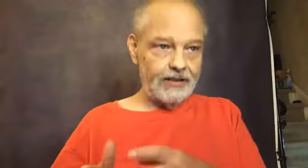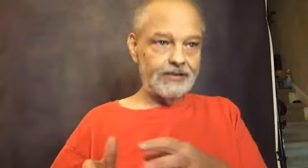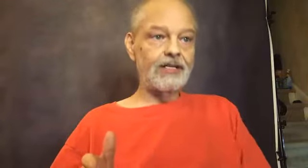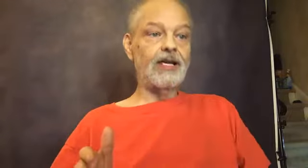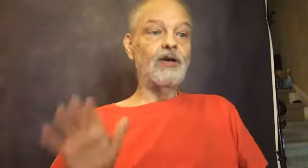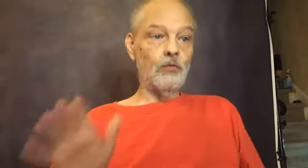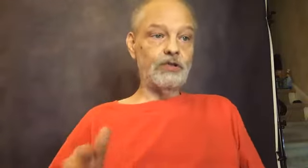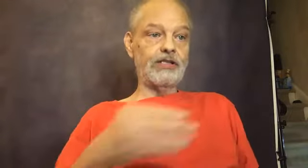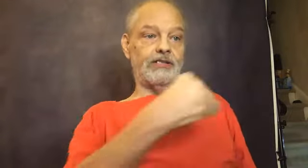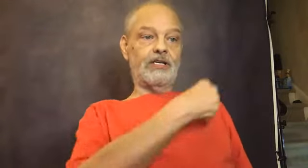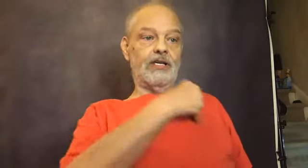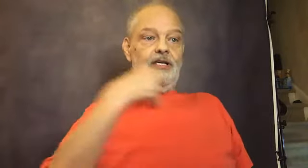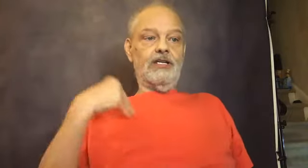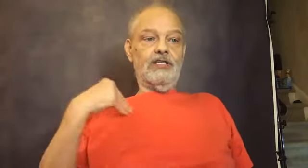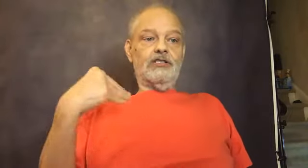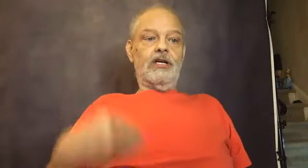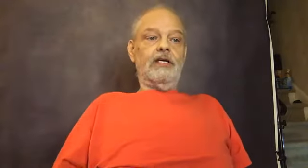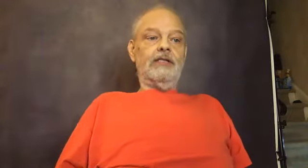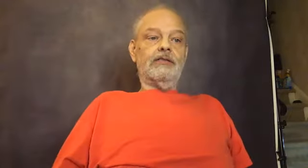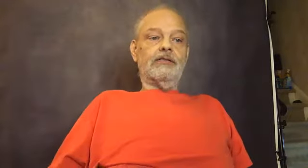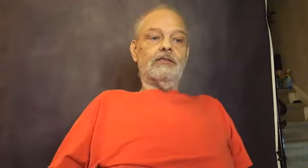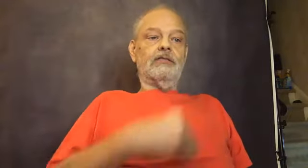Chinese, which is Chinese.